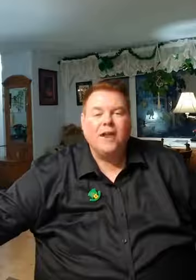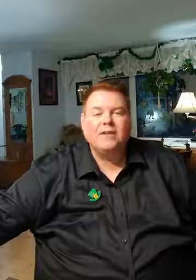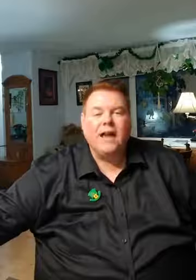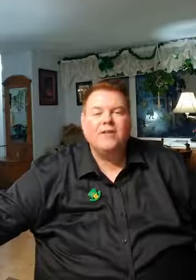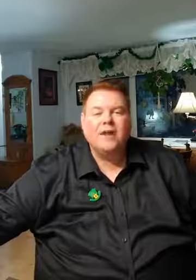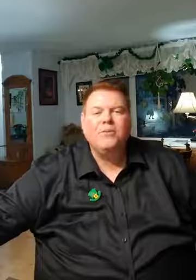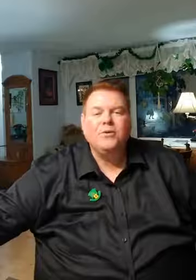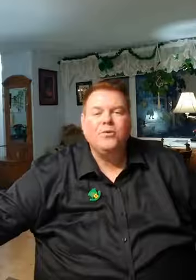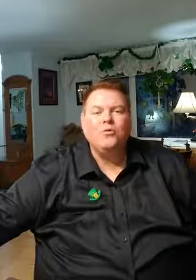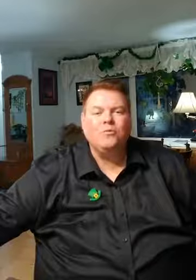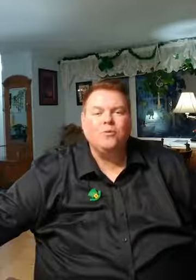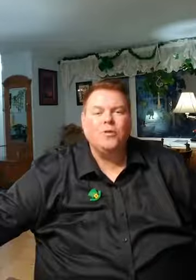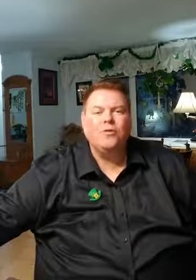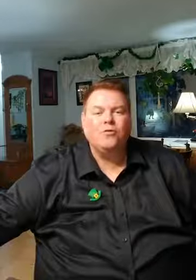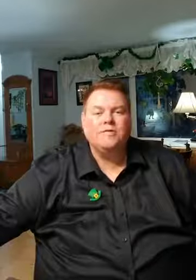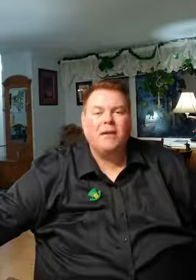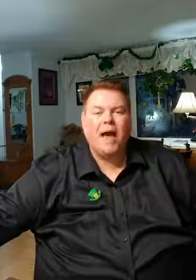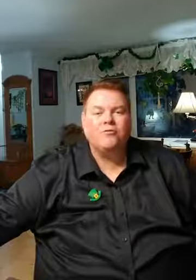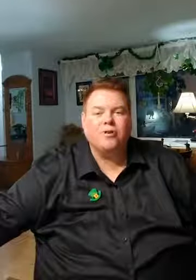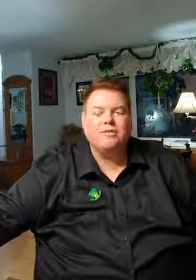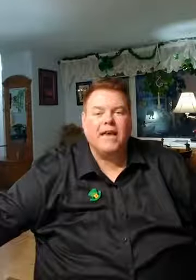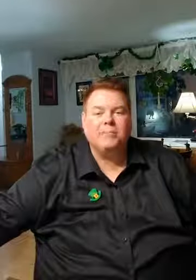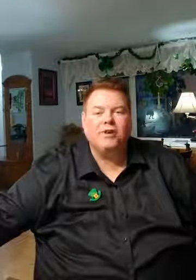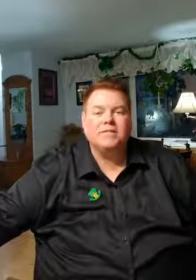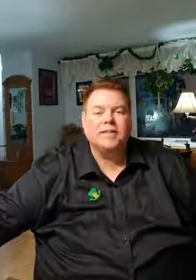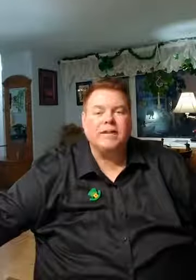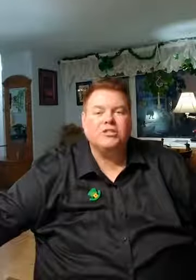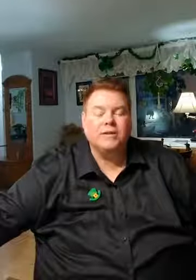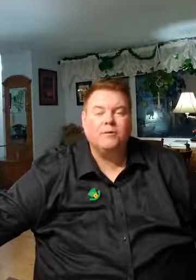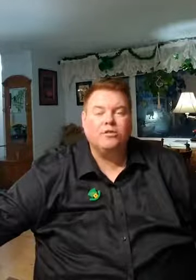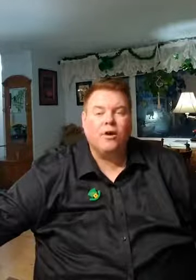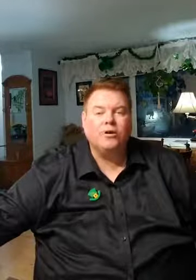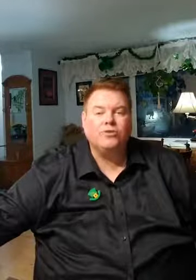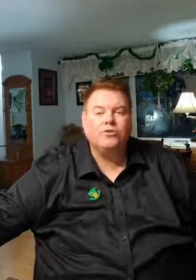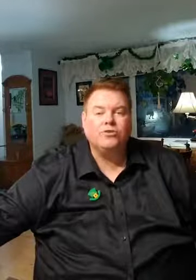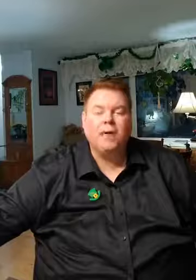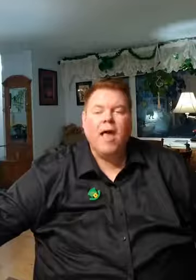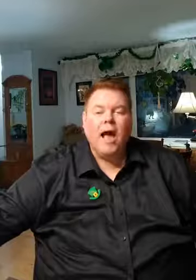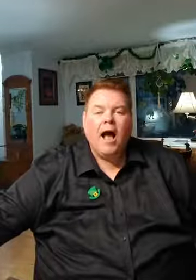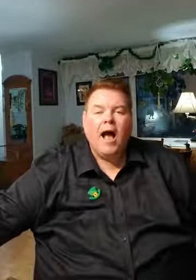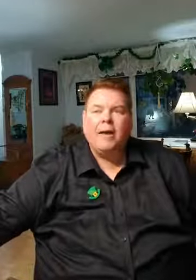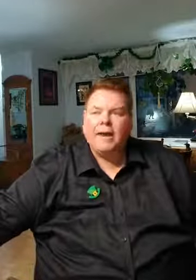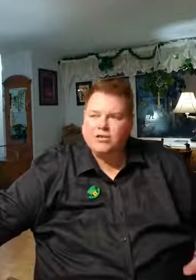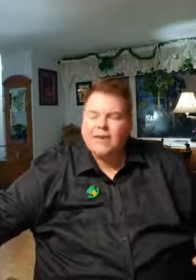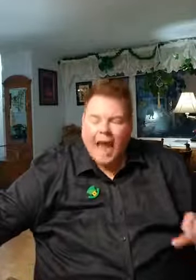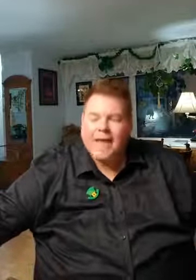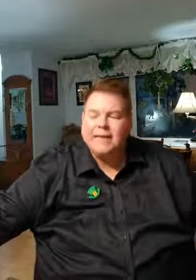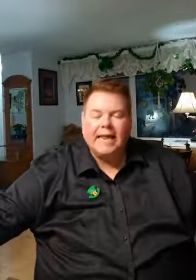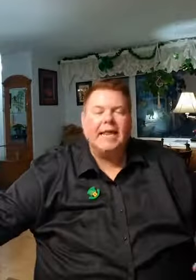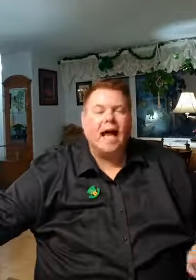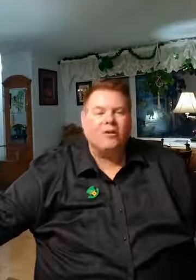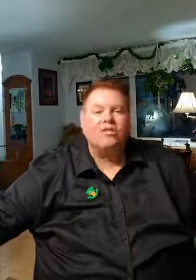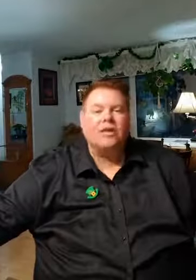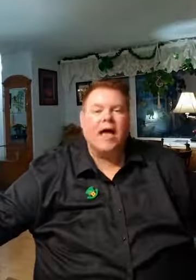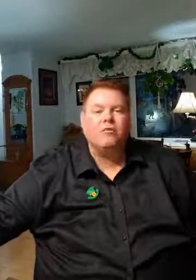have done a beautiful, beautiful St. Patrick's Day presentation, which is on YouTube. And I had the link. I have to put it